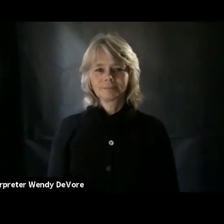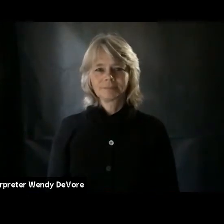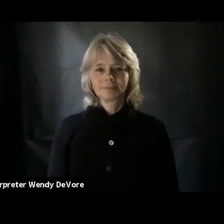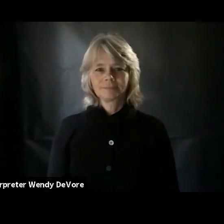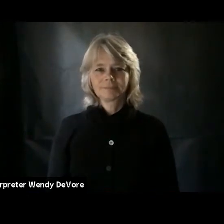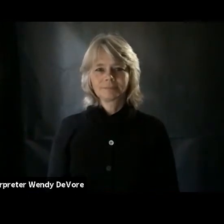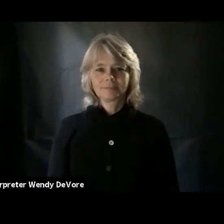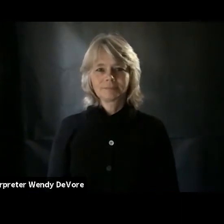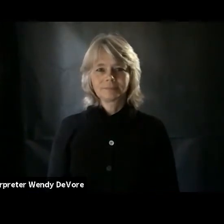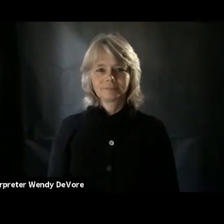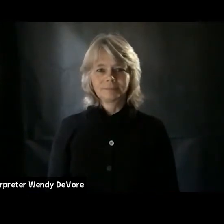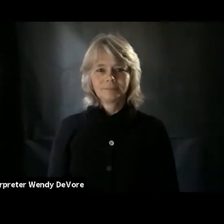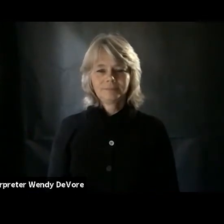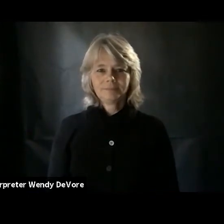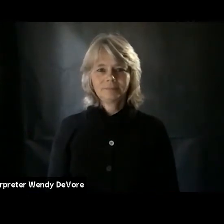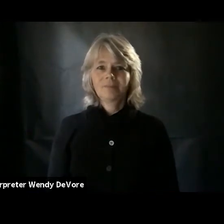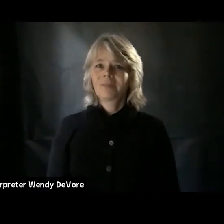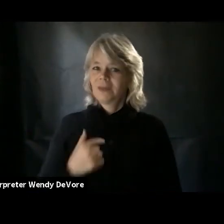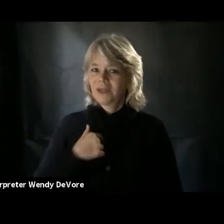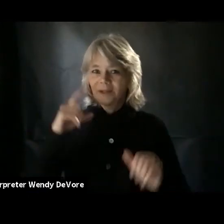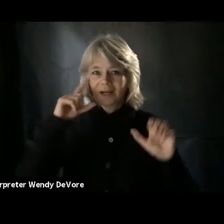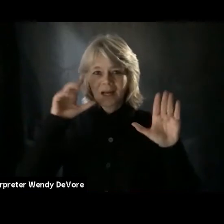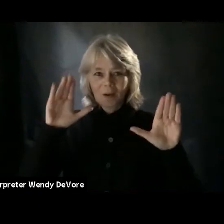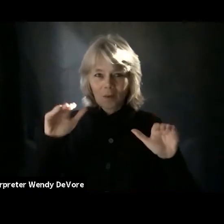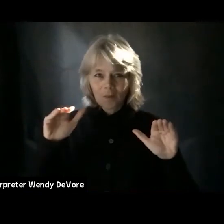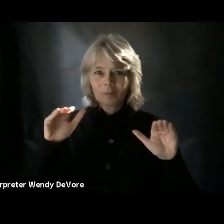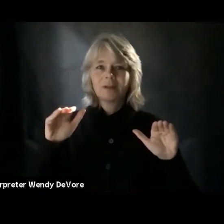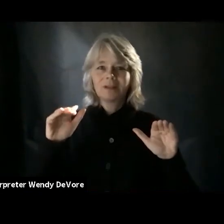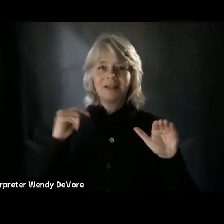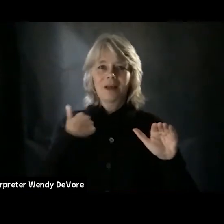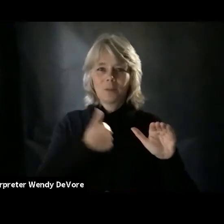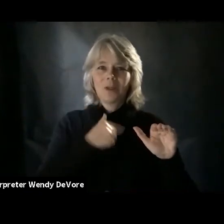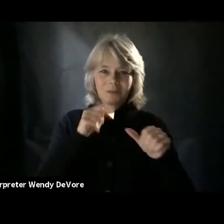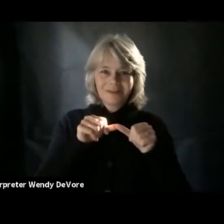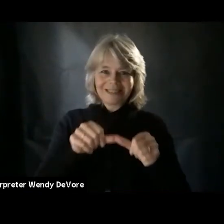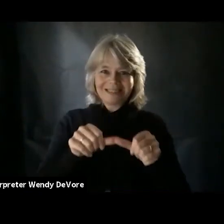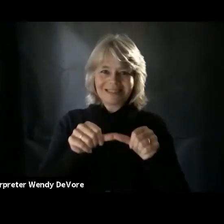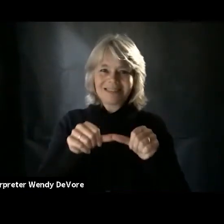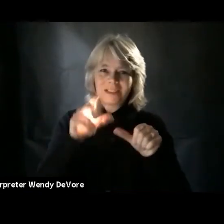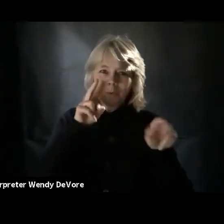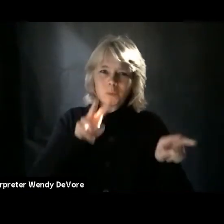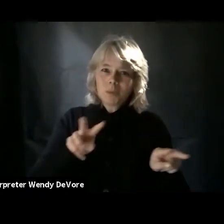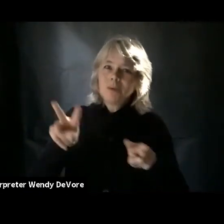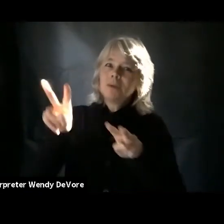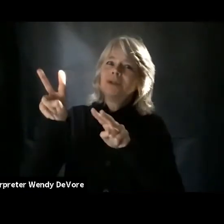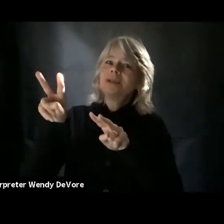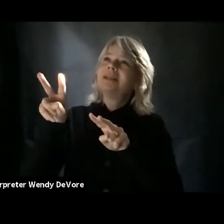And it is my deep hope that we will lift up our heads and notice how